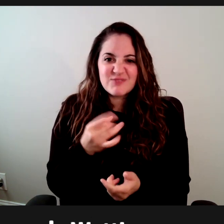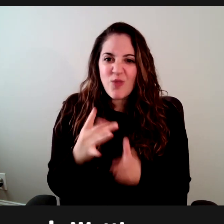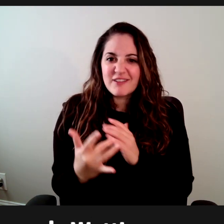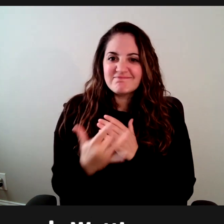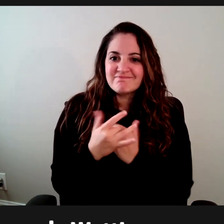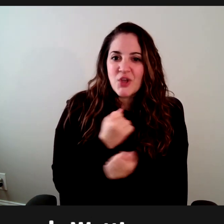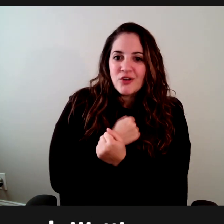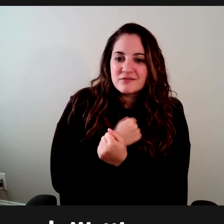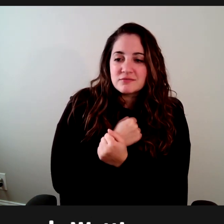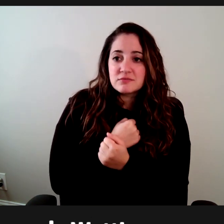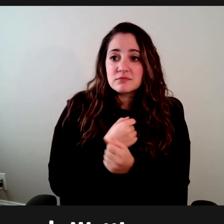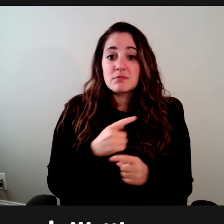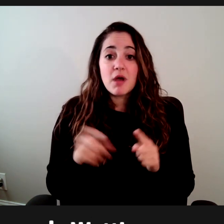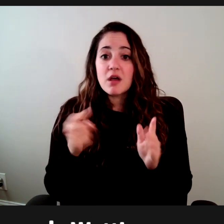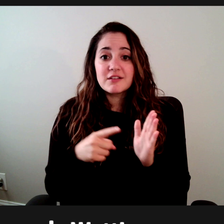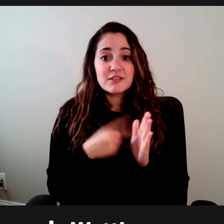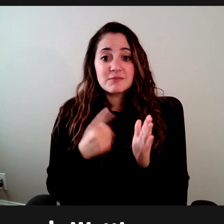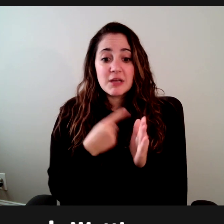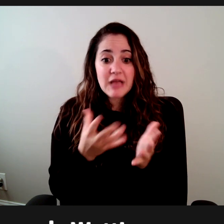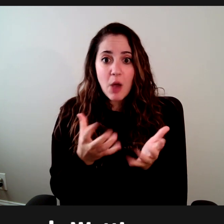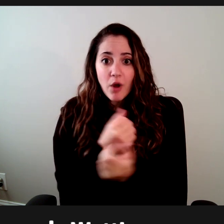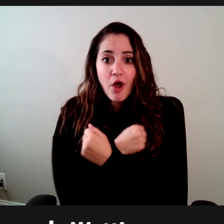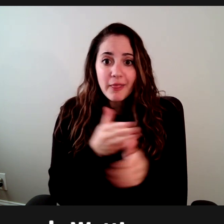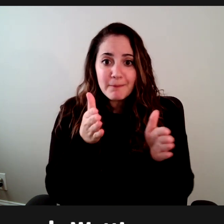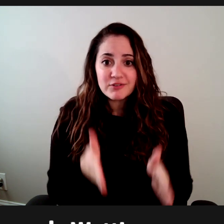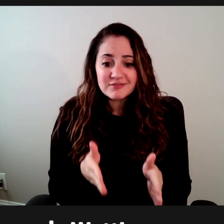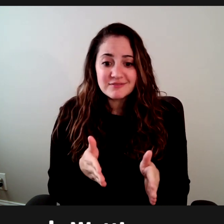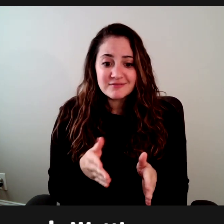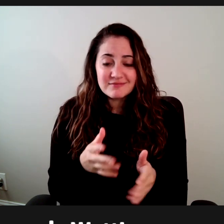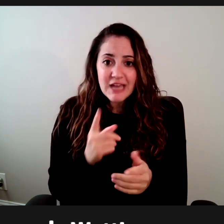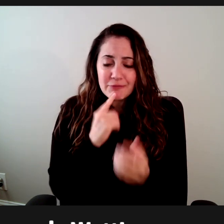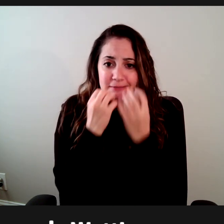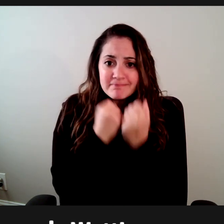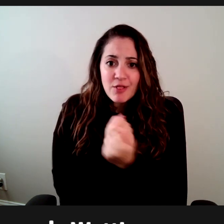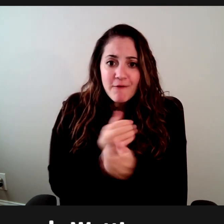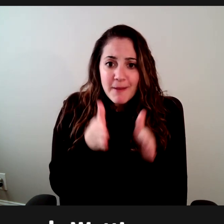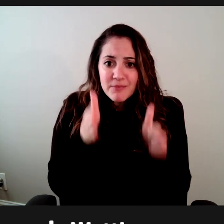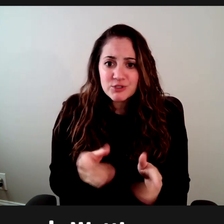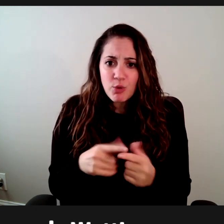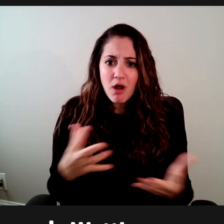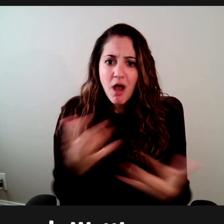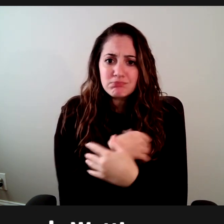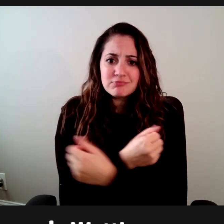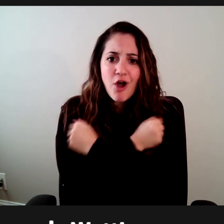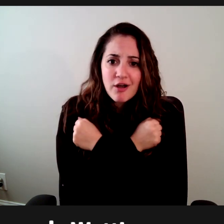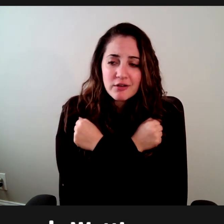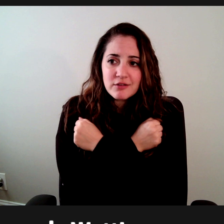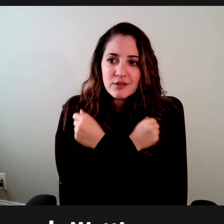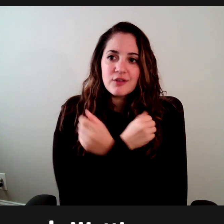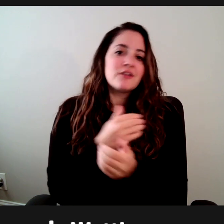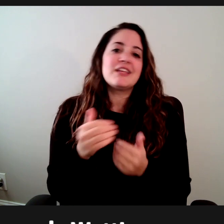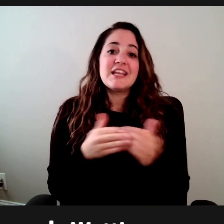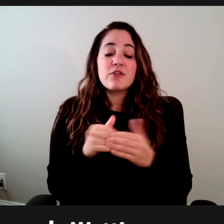they are not into hugs, but sometimes I want to give them a hug because I love them so much.